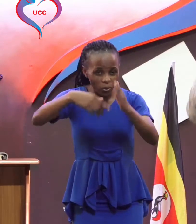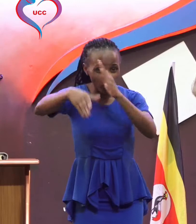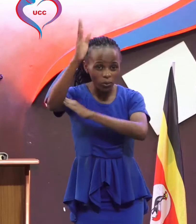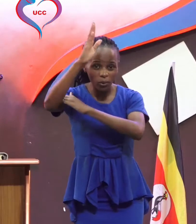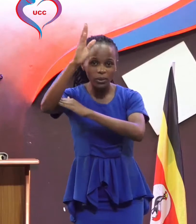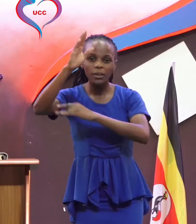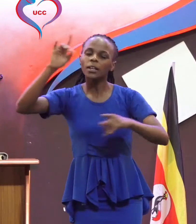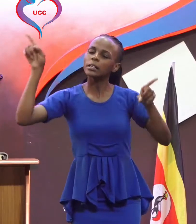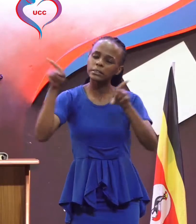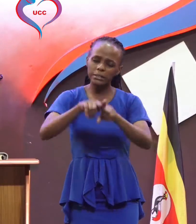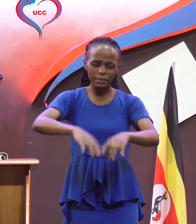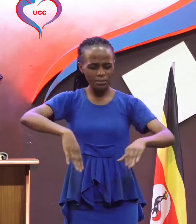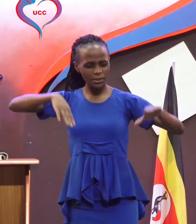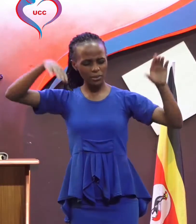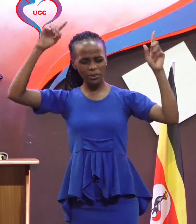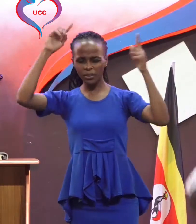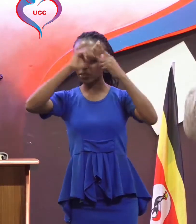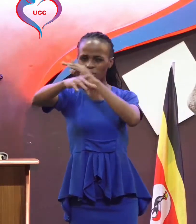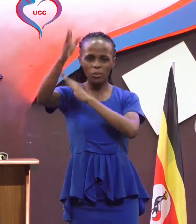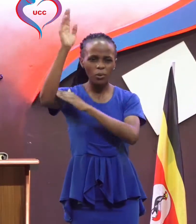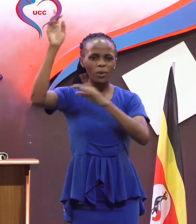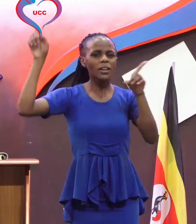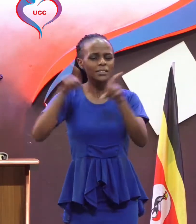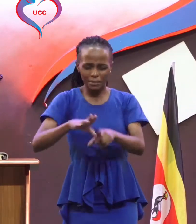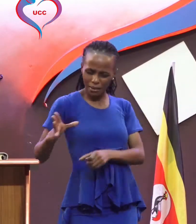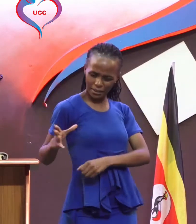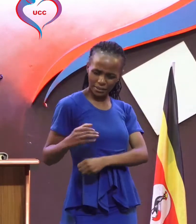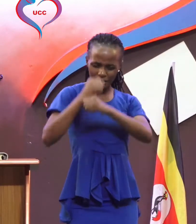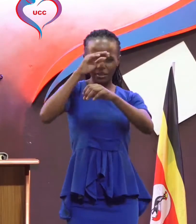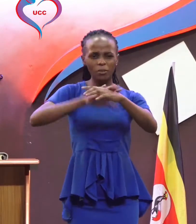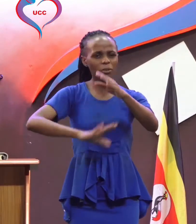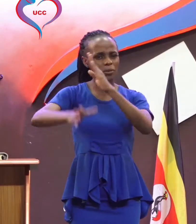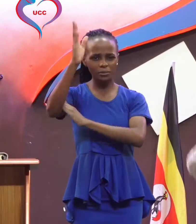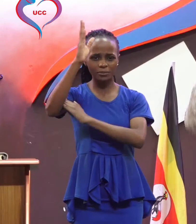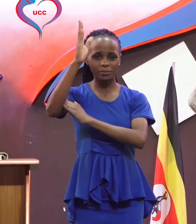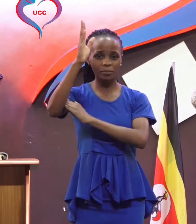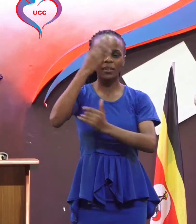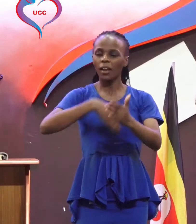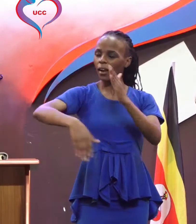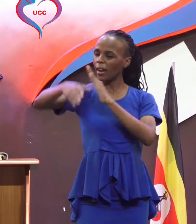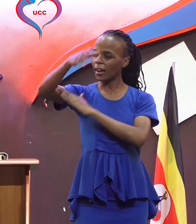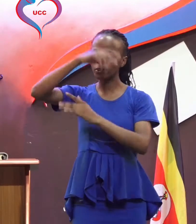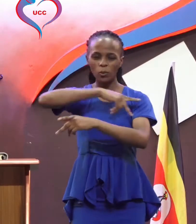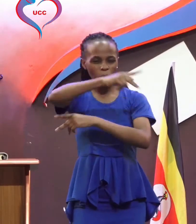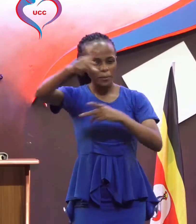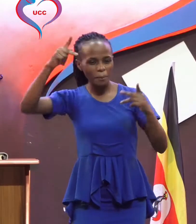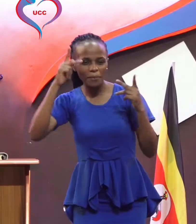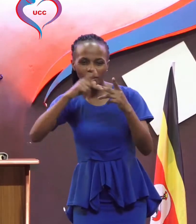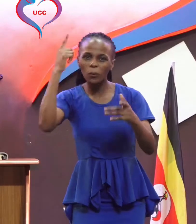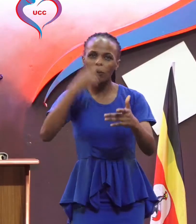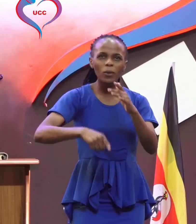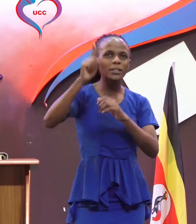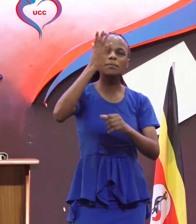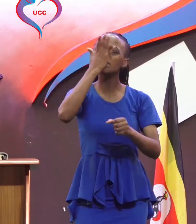God, ne bewa Mukama, and gave themselves to God and clung on to God, that the